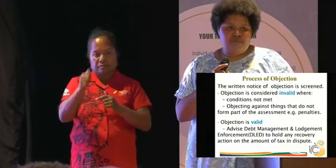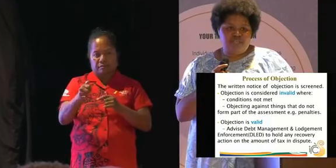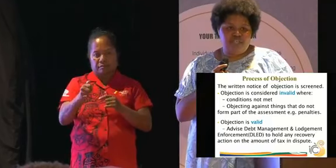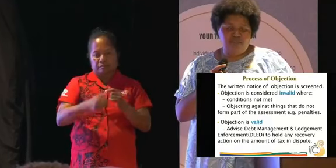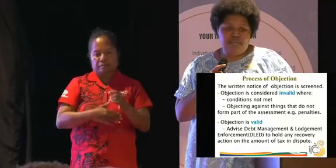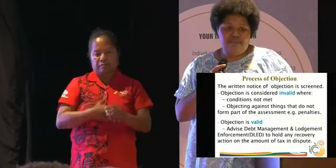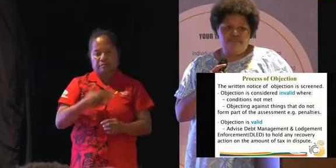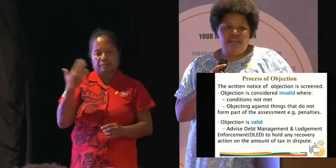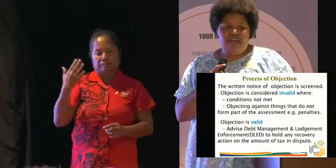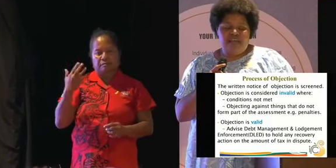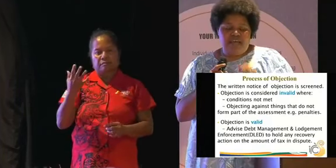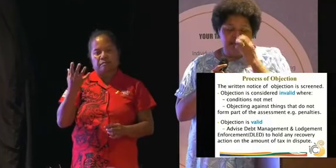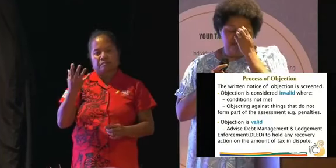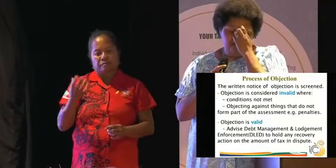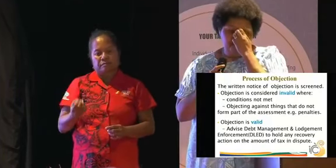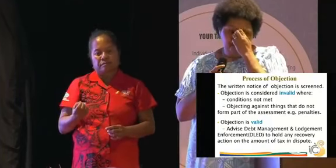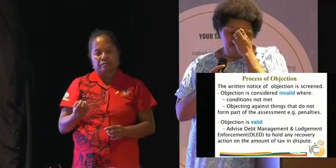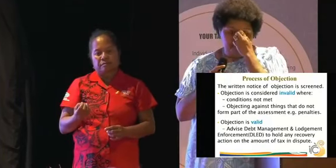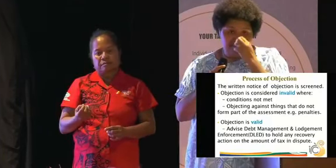have